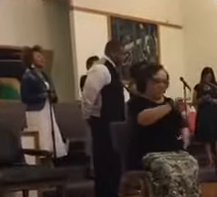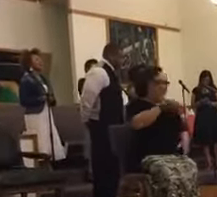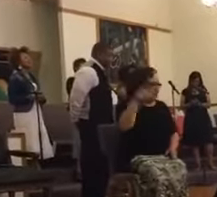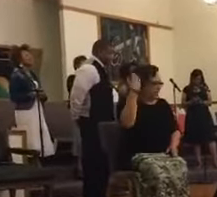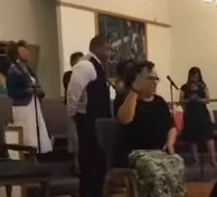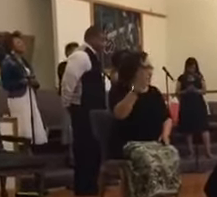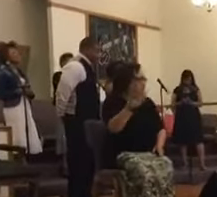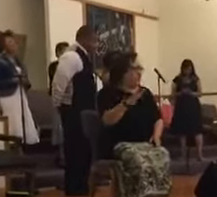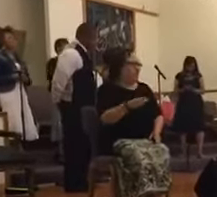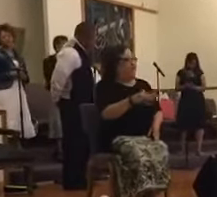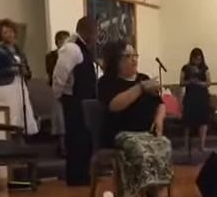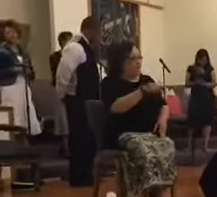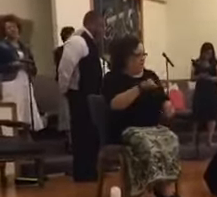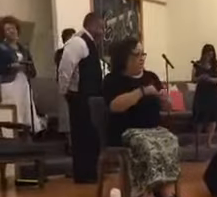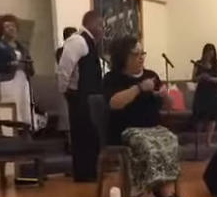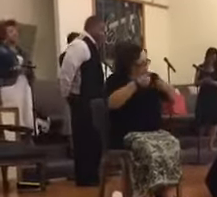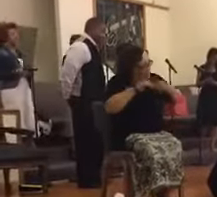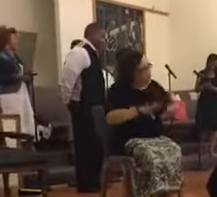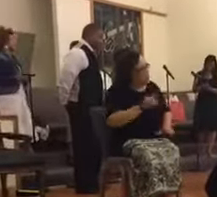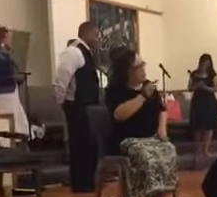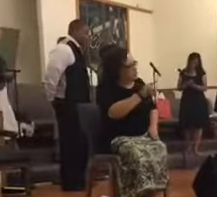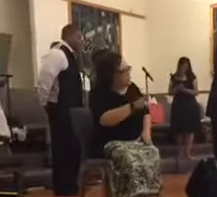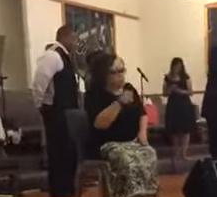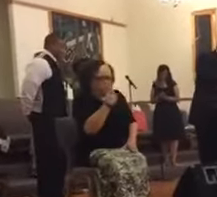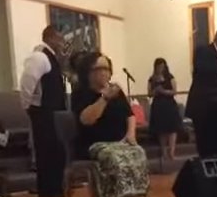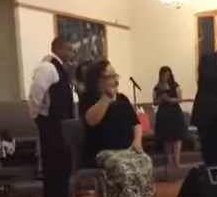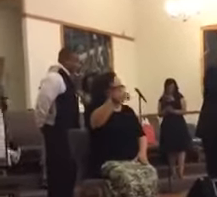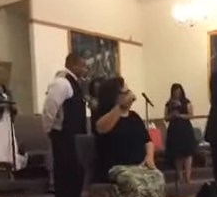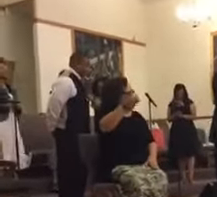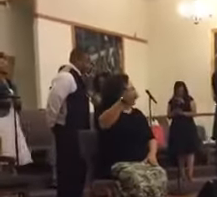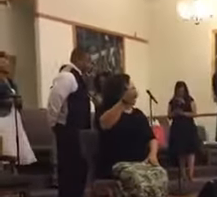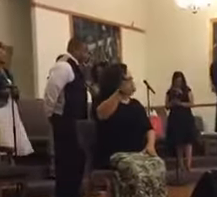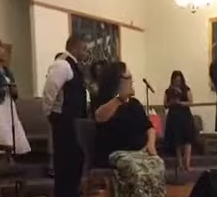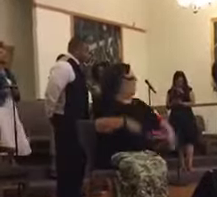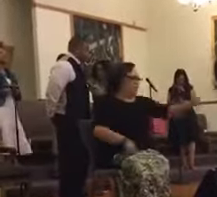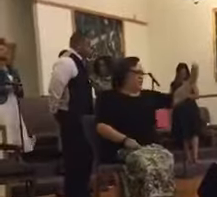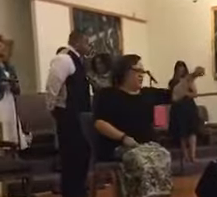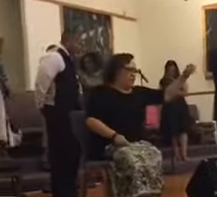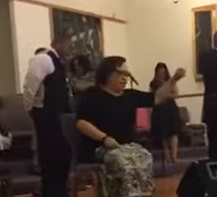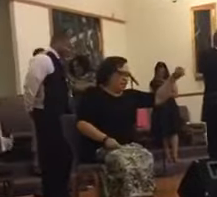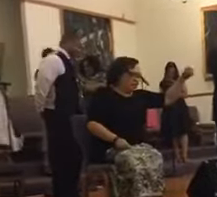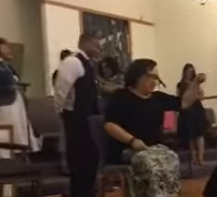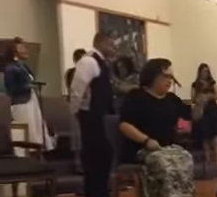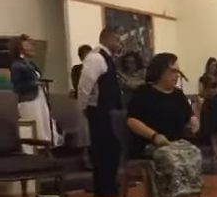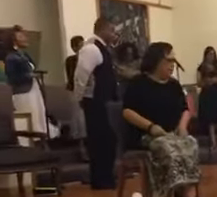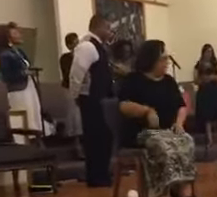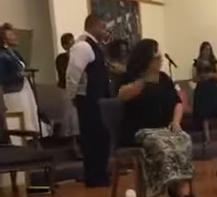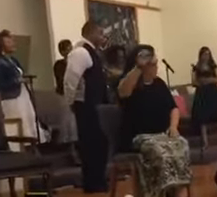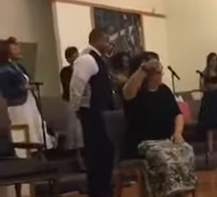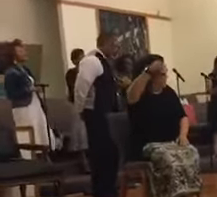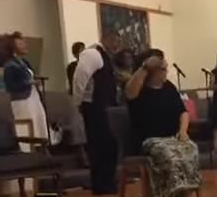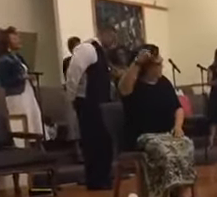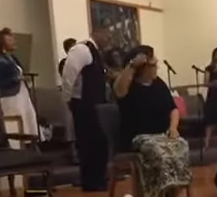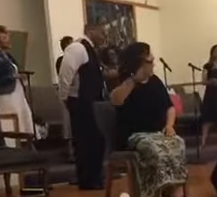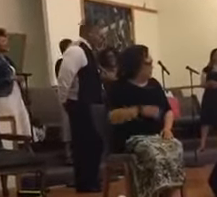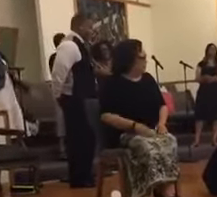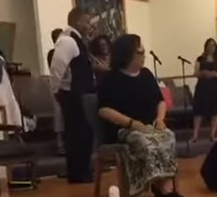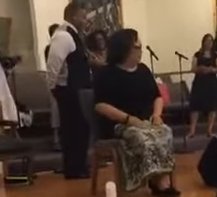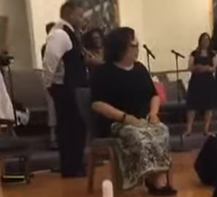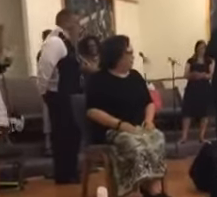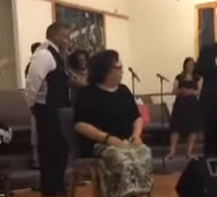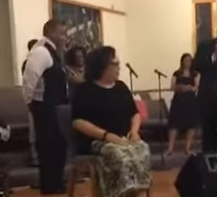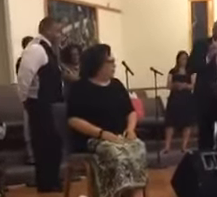Somebody say yes. I say yes. Yes. Yes. When